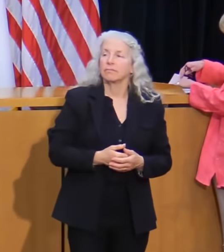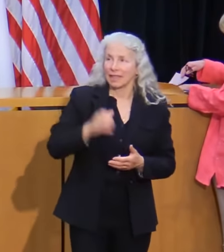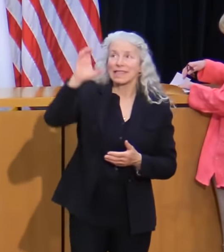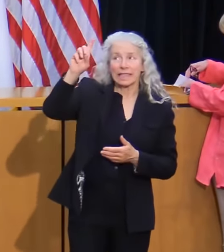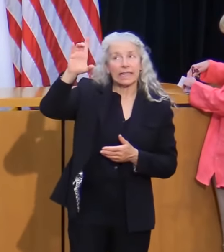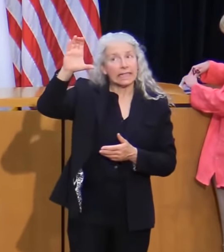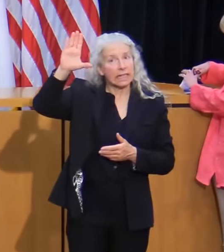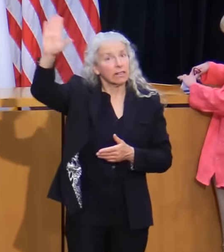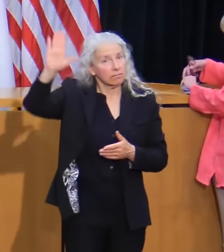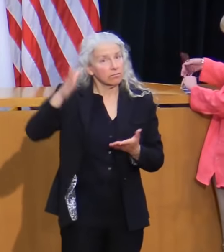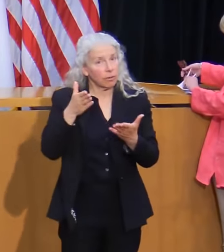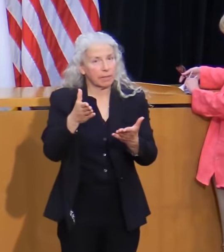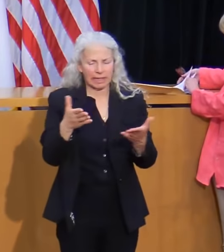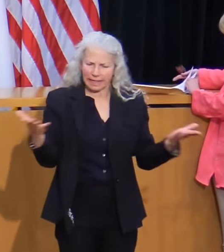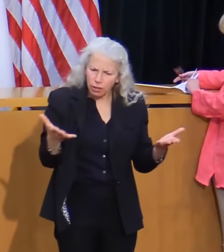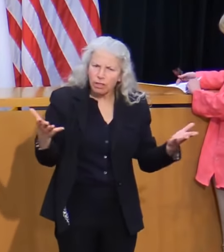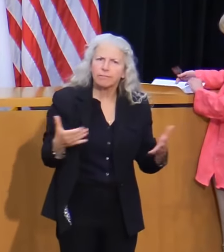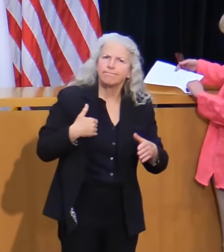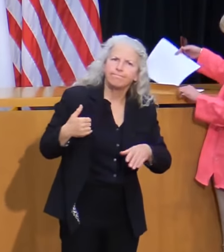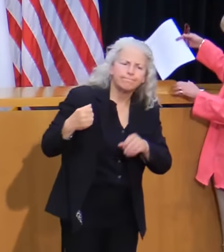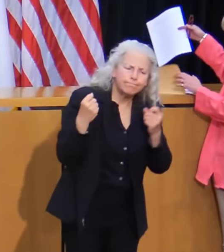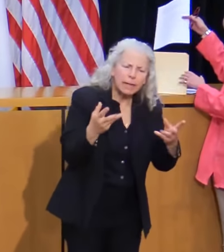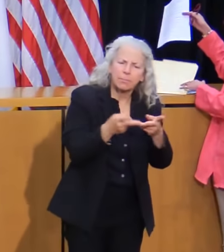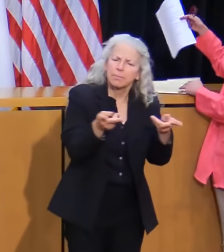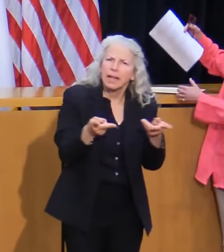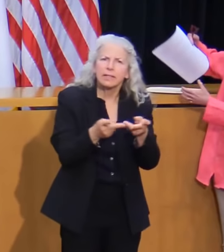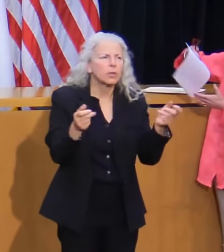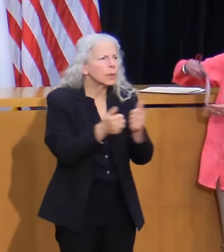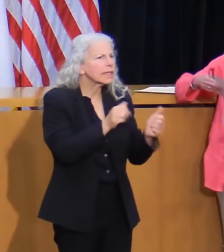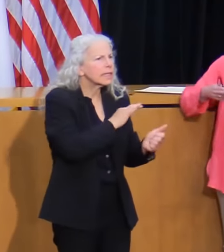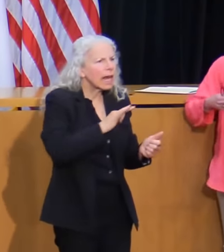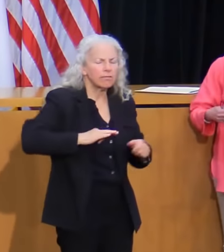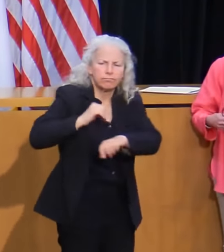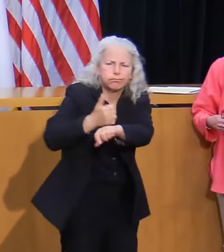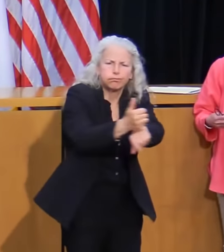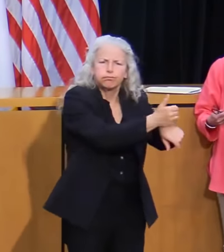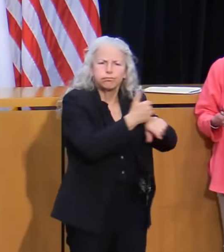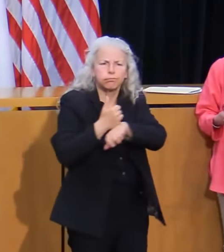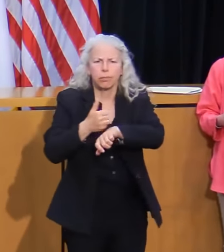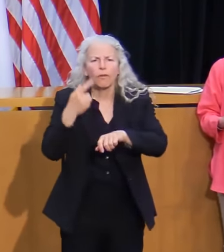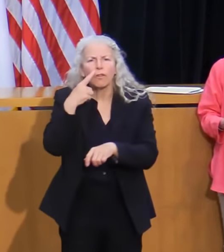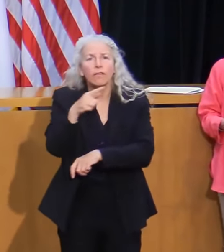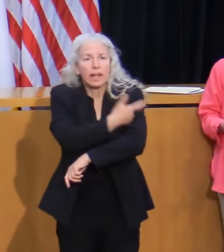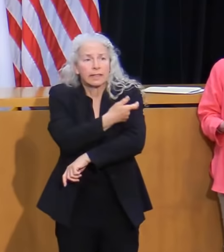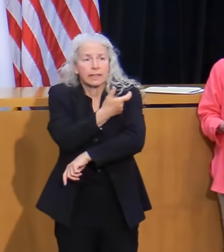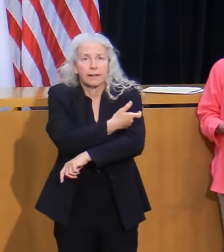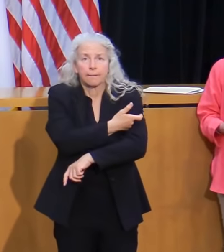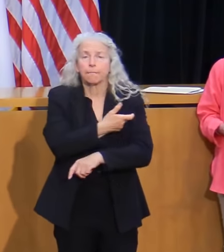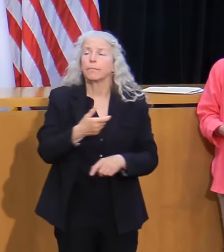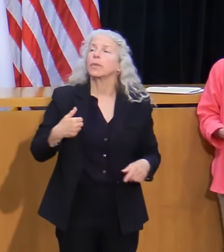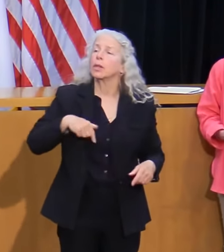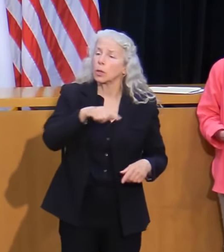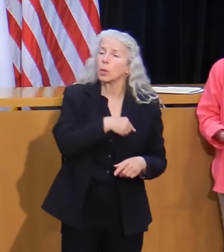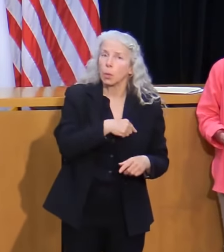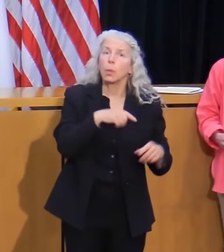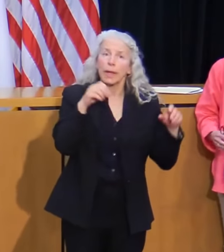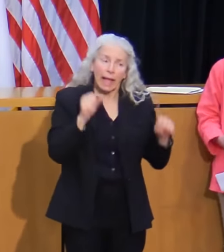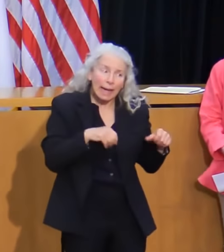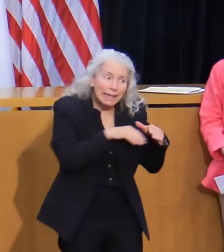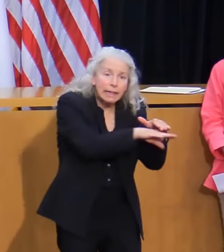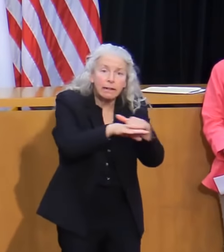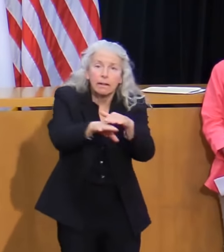strong vaccine distribution infrastructure. We've stood up hundreds of sites, and we can take vaccines to meet people where they